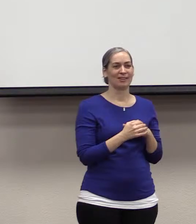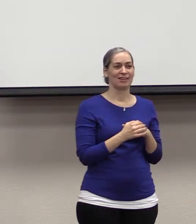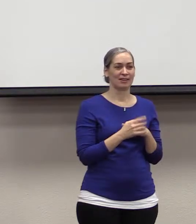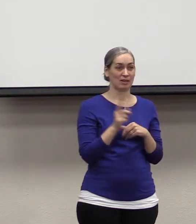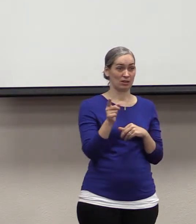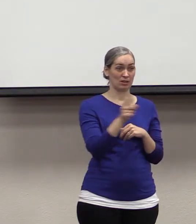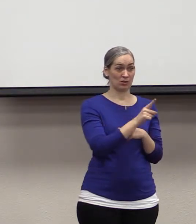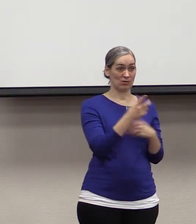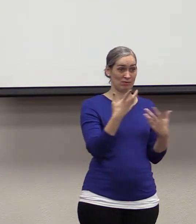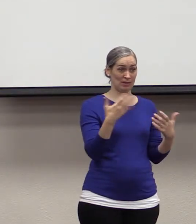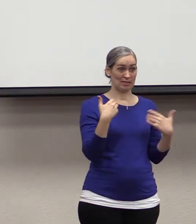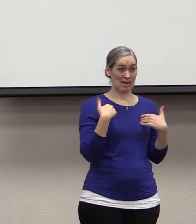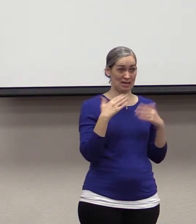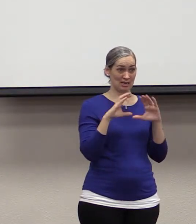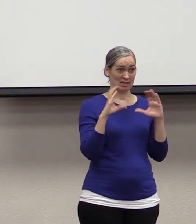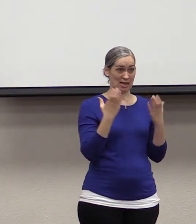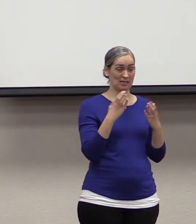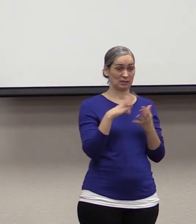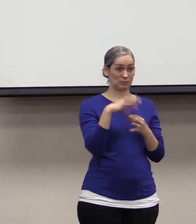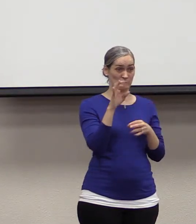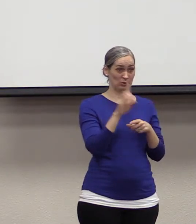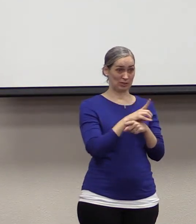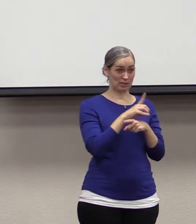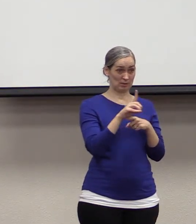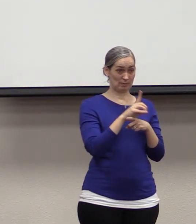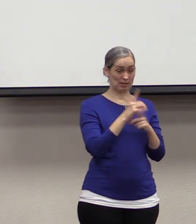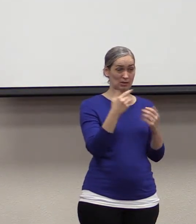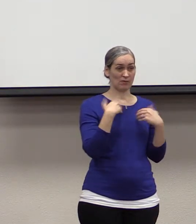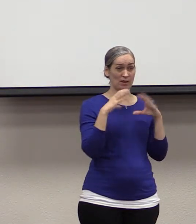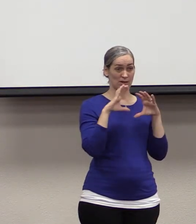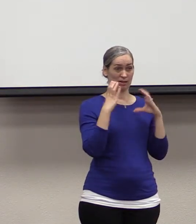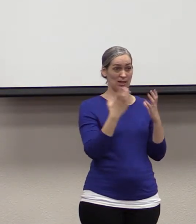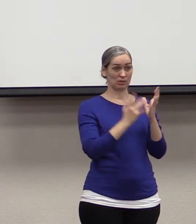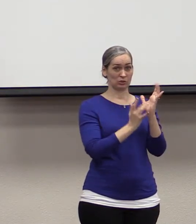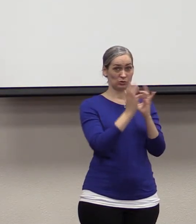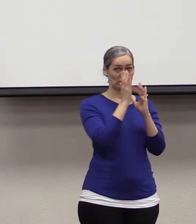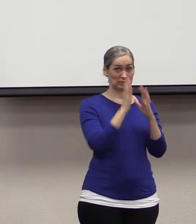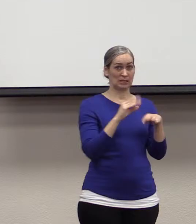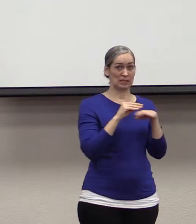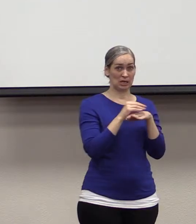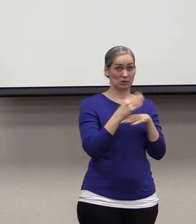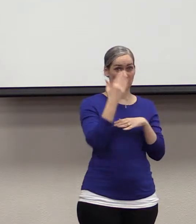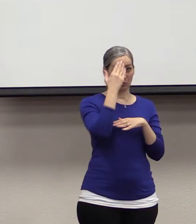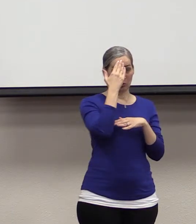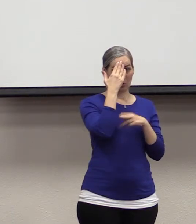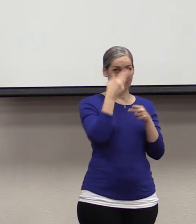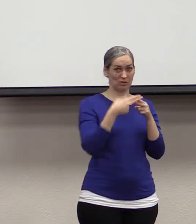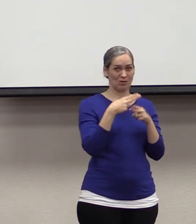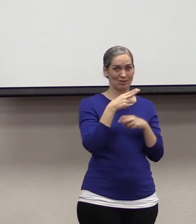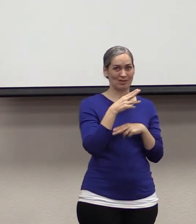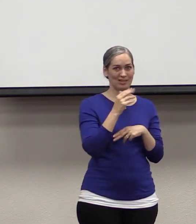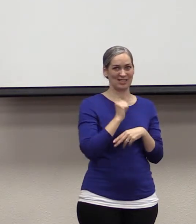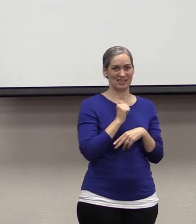taken spiritual disciplines and Christian counseling and all those things know that this is called self-differentiation.